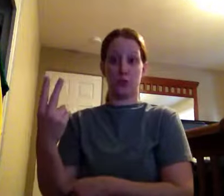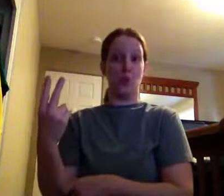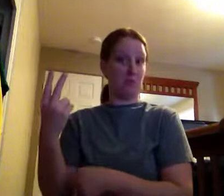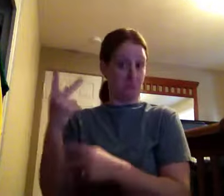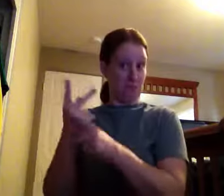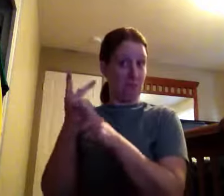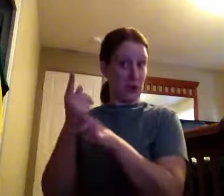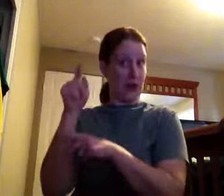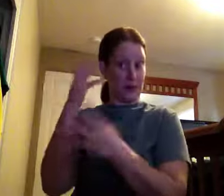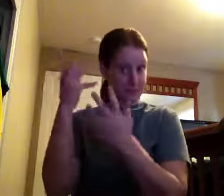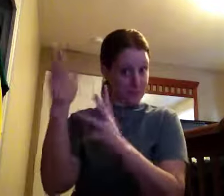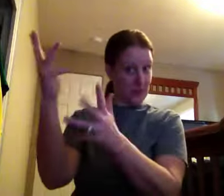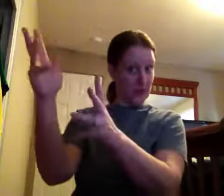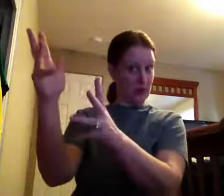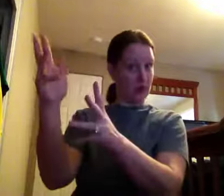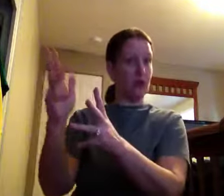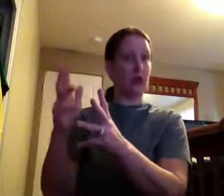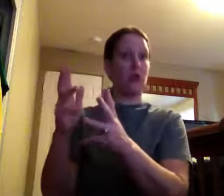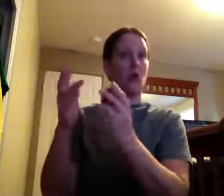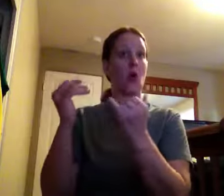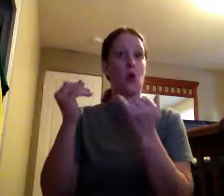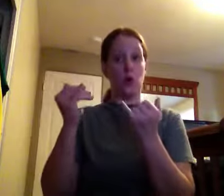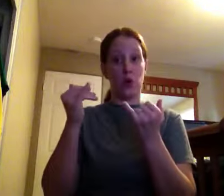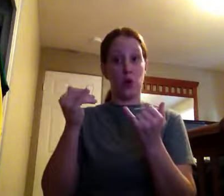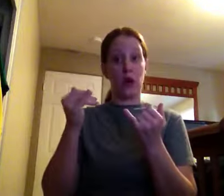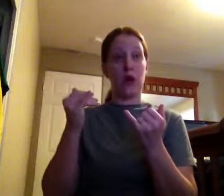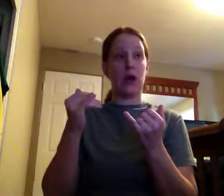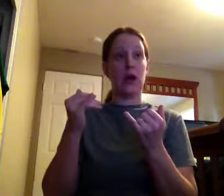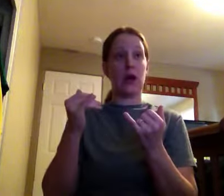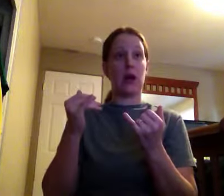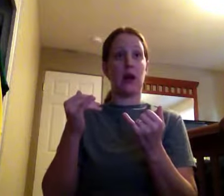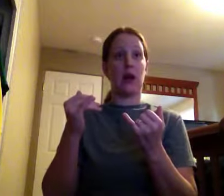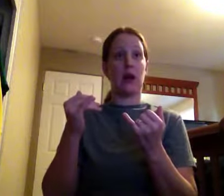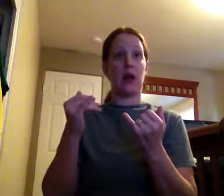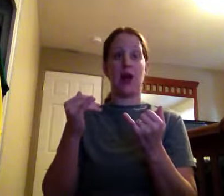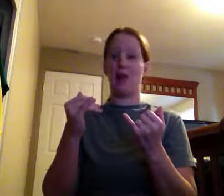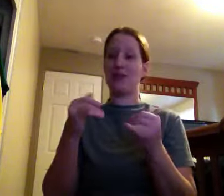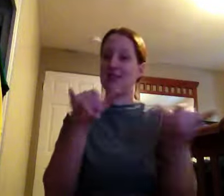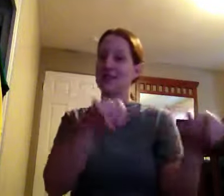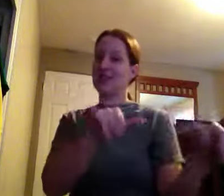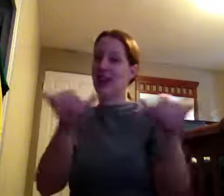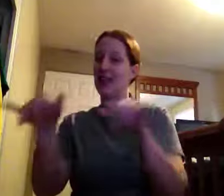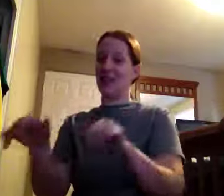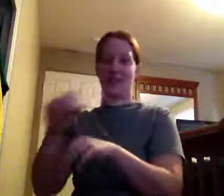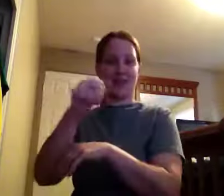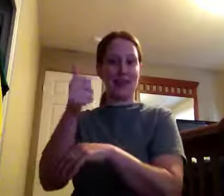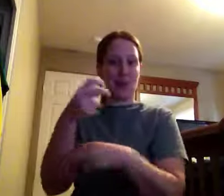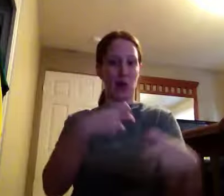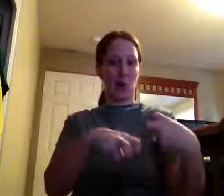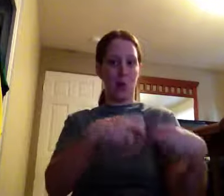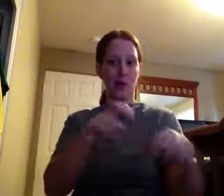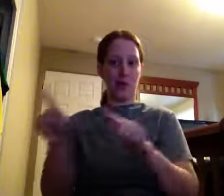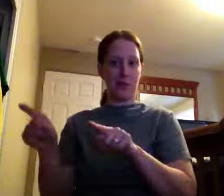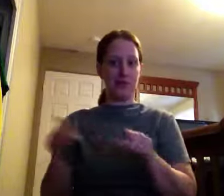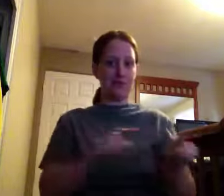So now this problem that I've done that is exactly like the problem we did over here, isn't it? We